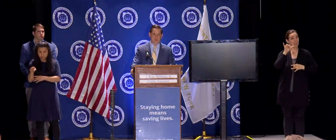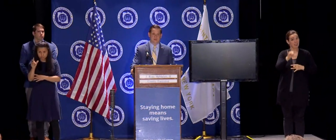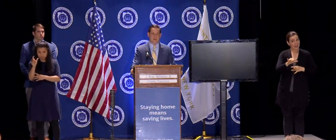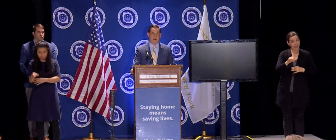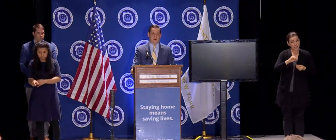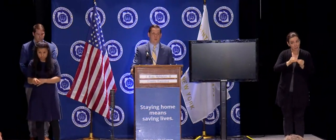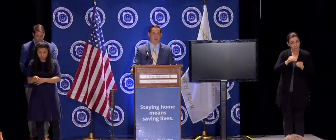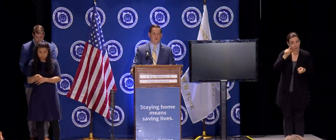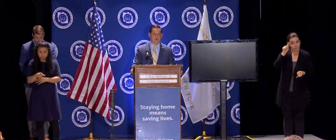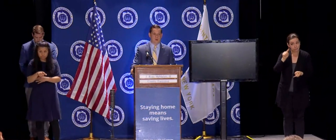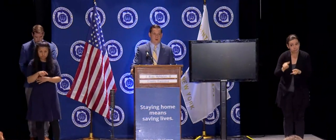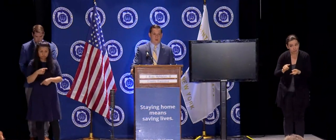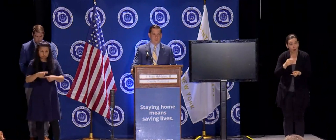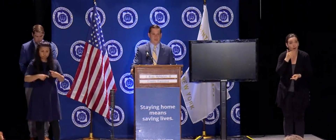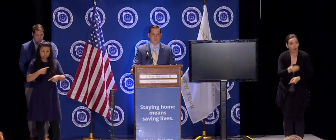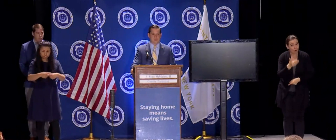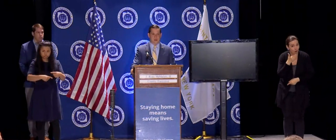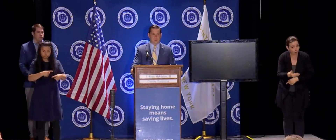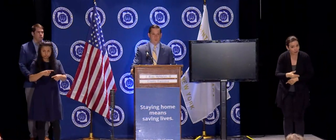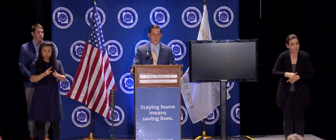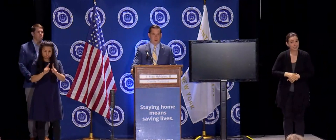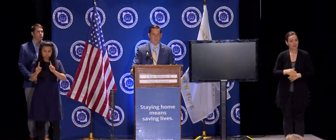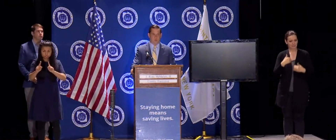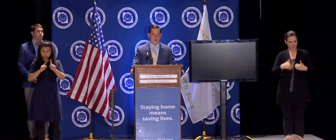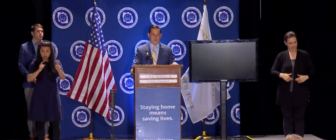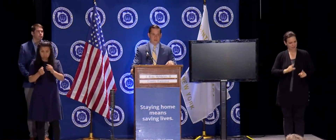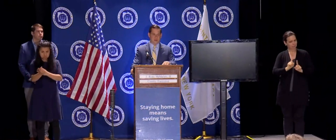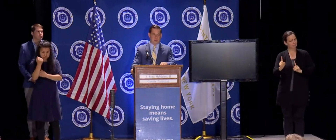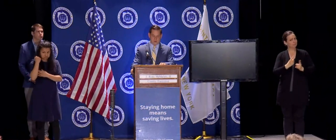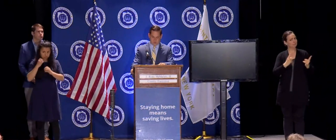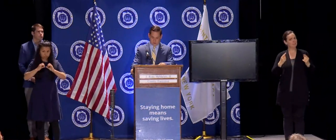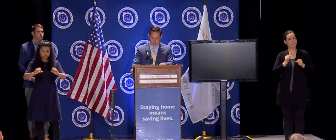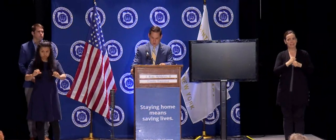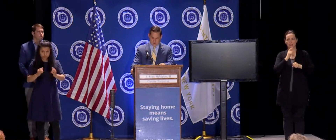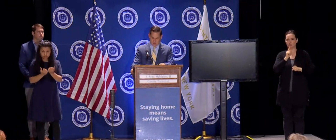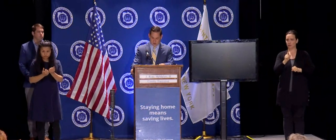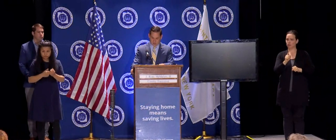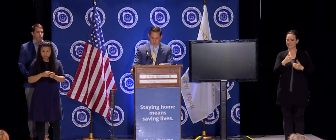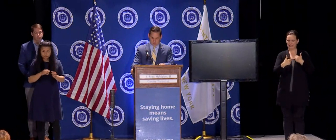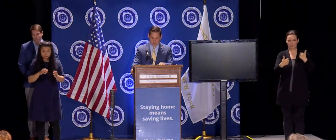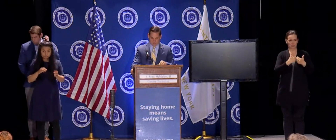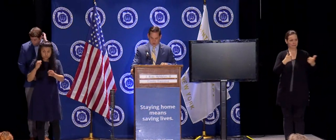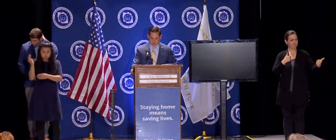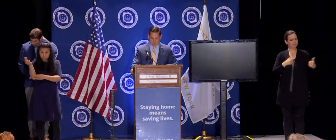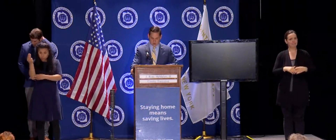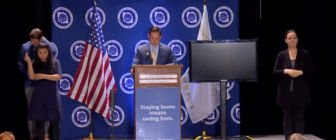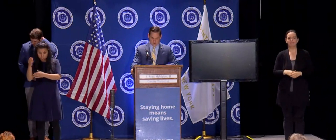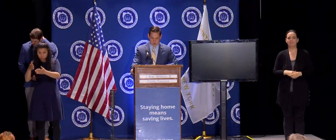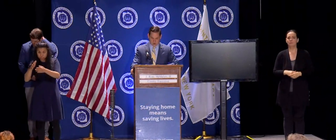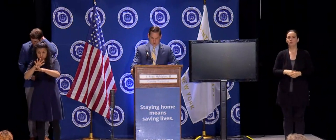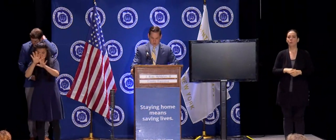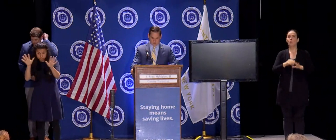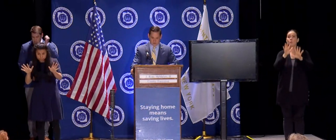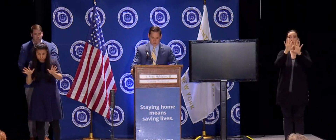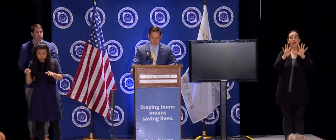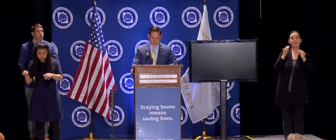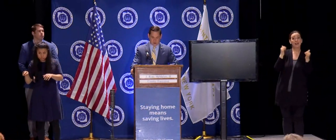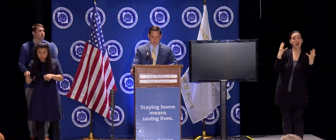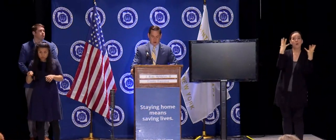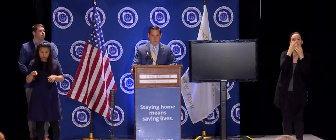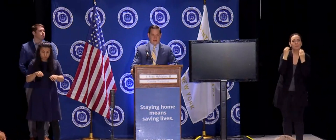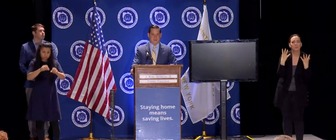be diligent now that we have things opening up. The weather's getting nicer. Hopefully everybody